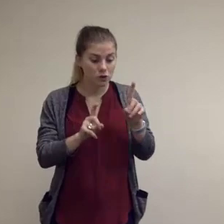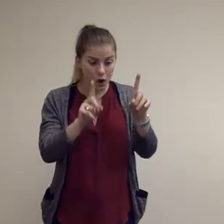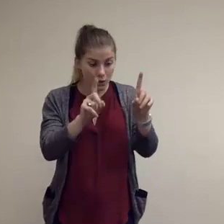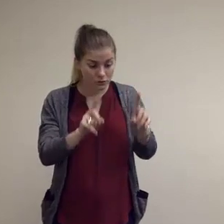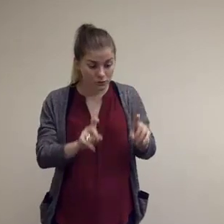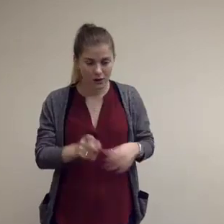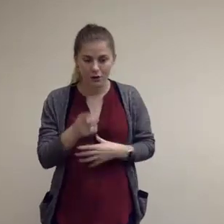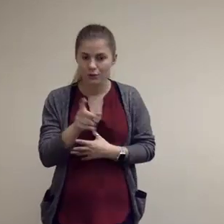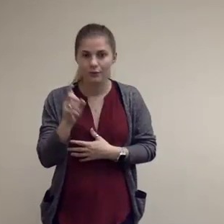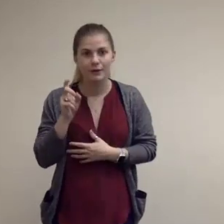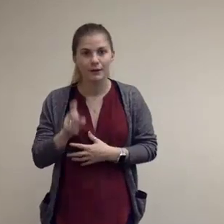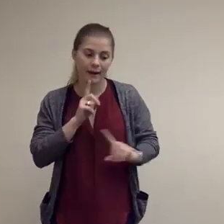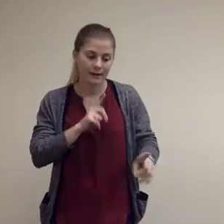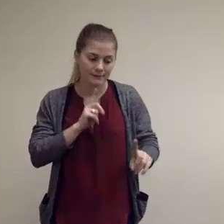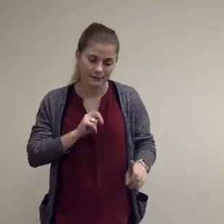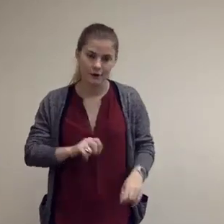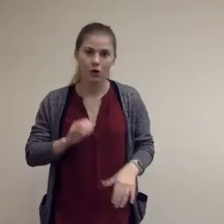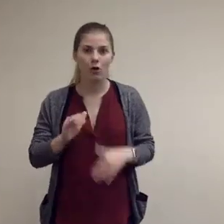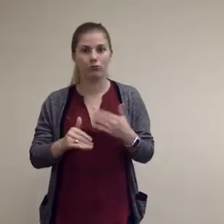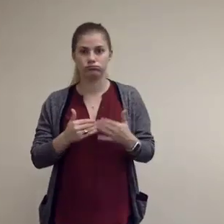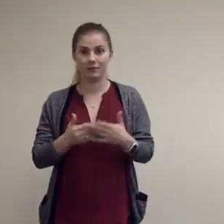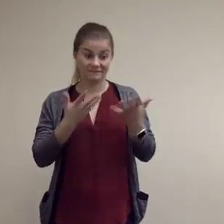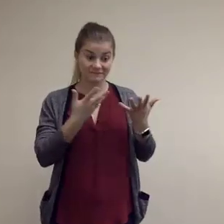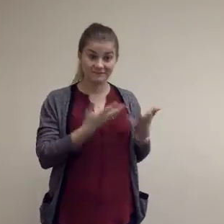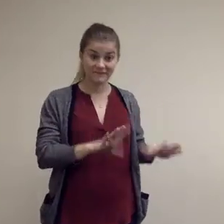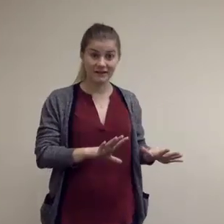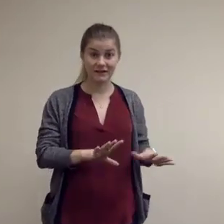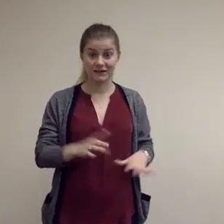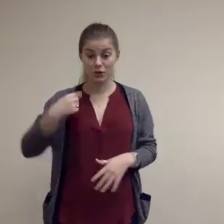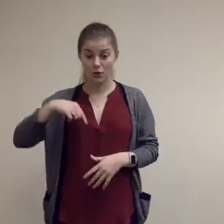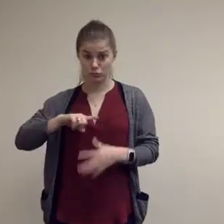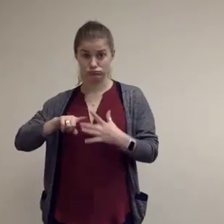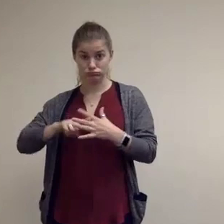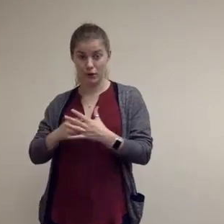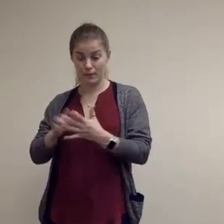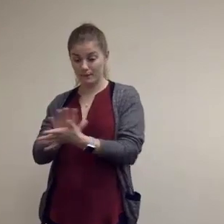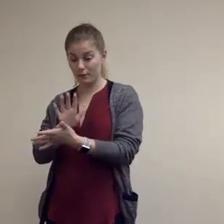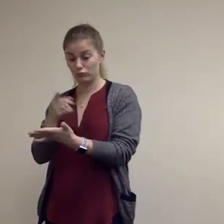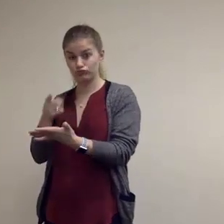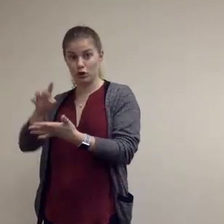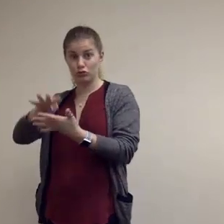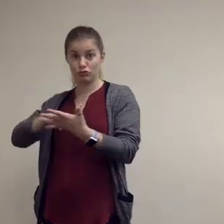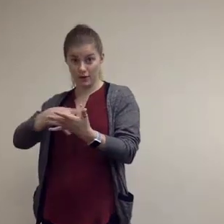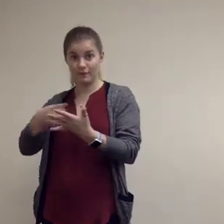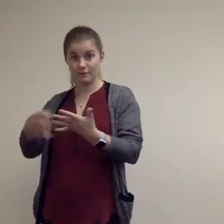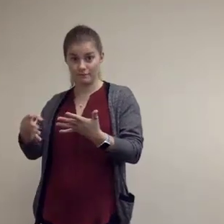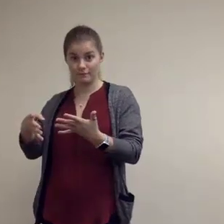on the pack that I have about graphing. And part of that packet, you have a worksheet. And when you finish that worksheet, then you'll read a little bit